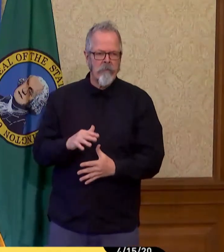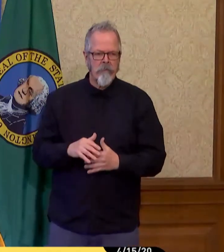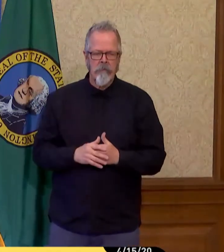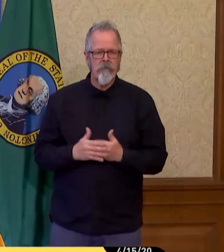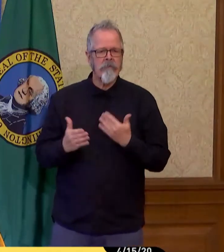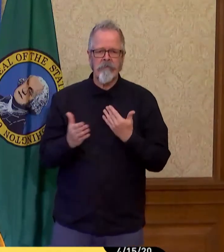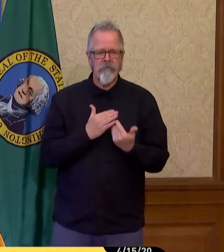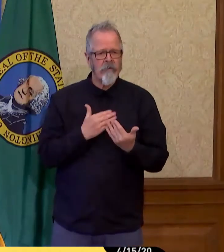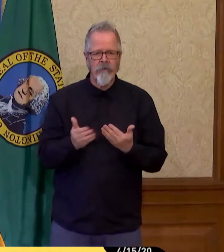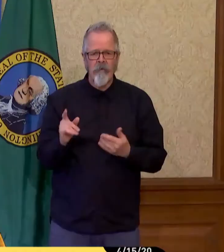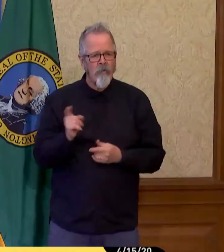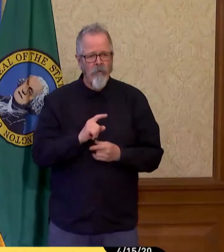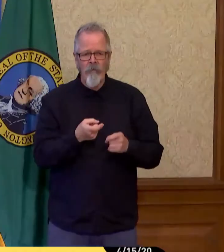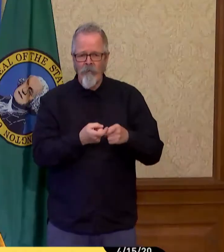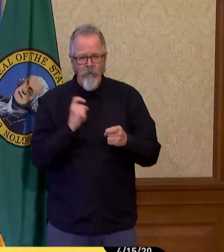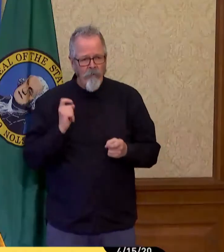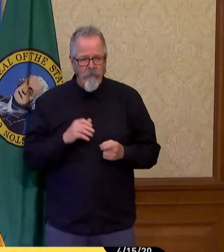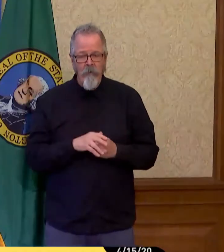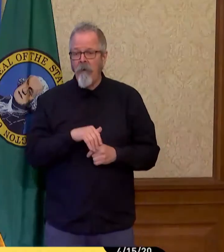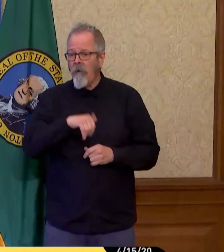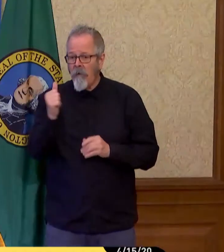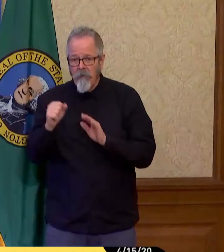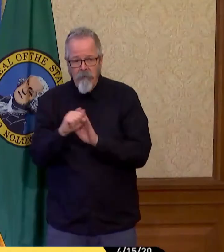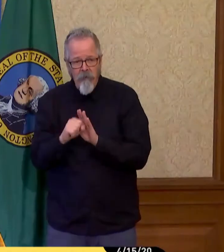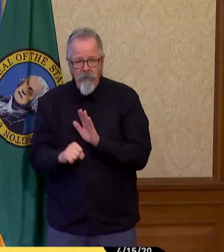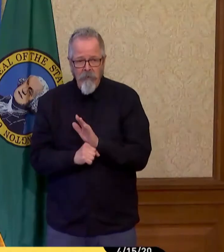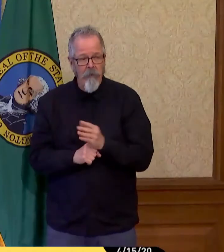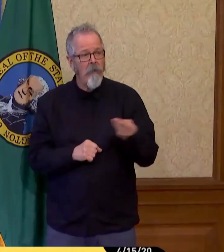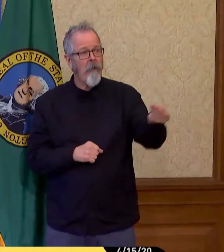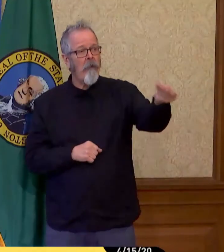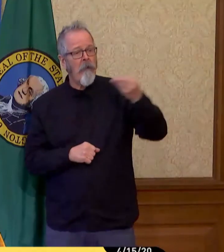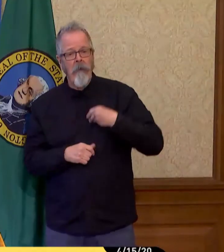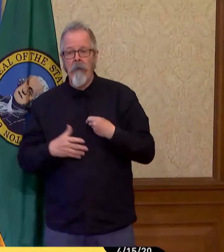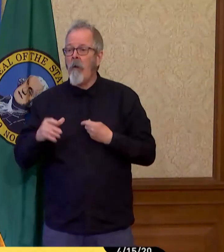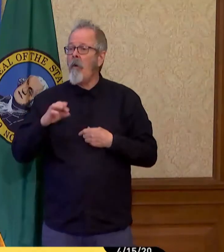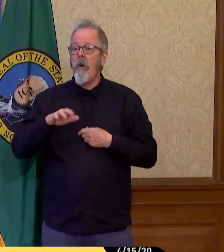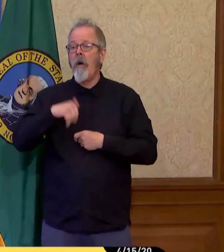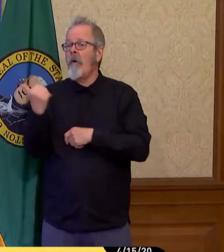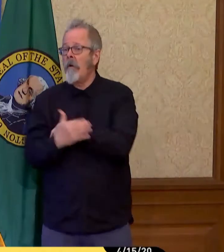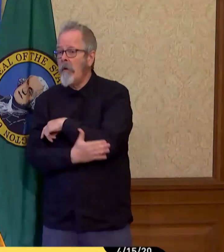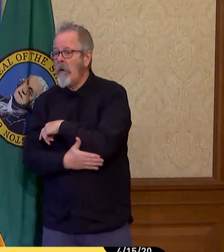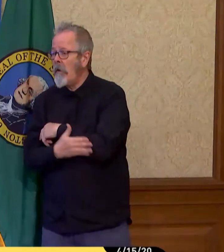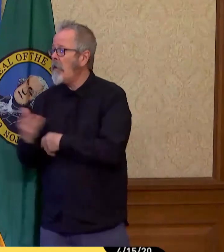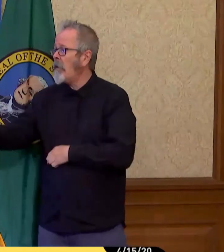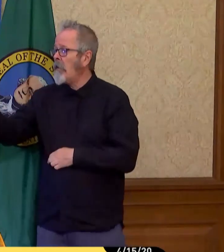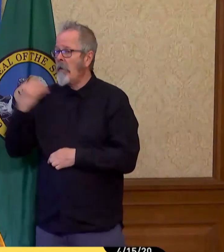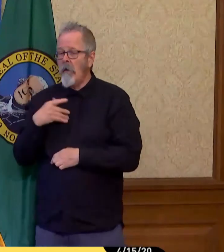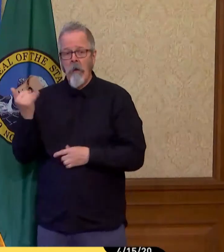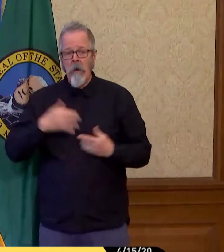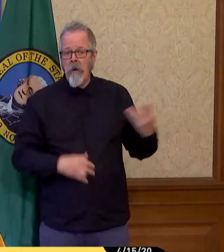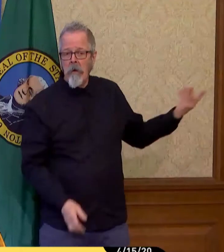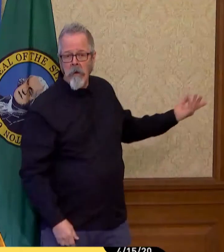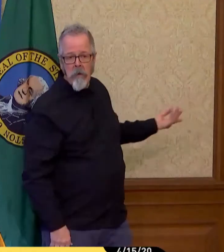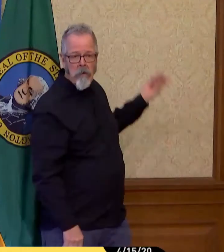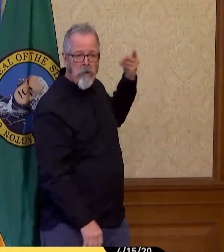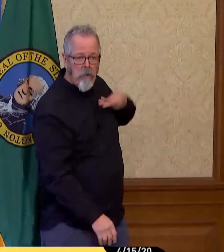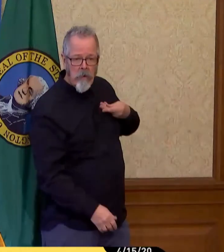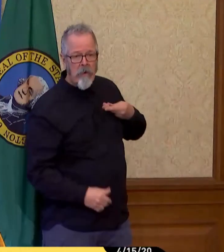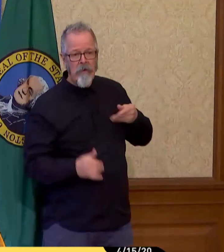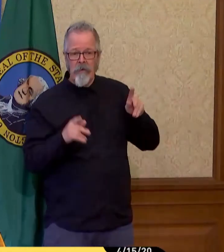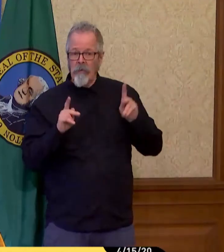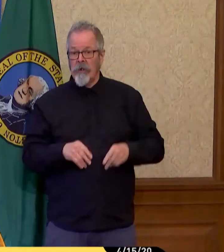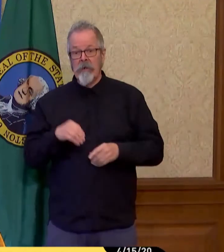state, for another country, or from another city in our state. The threat is the same. And that's why we have to have the same